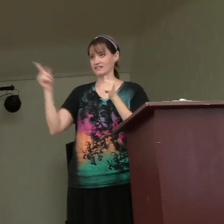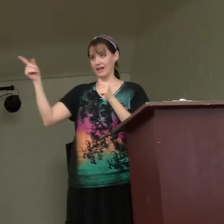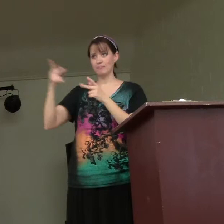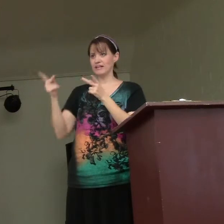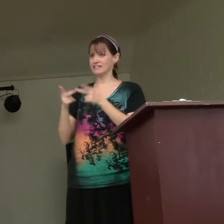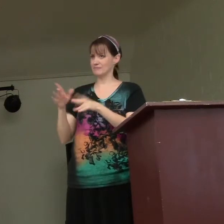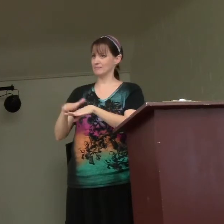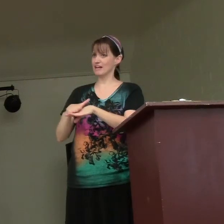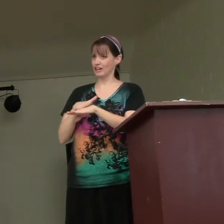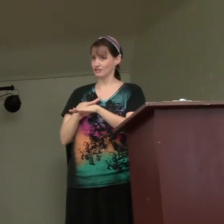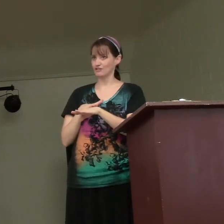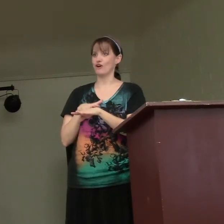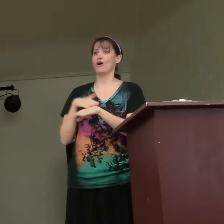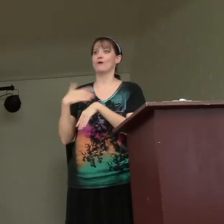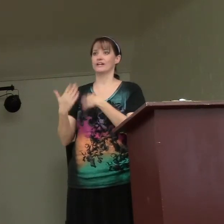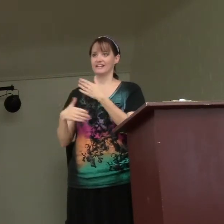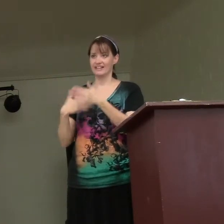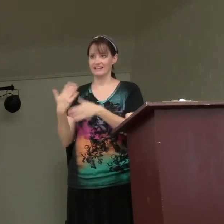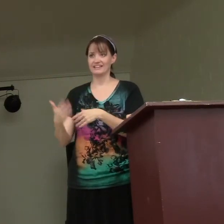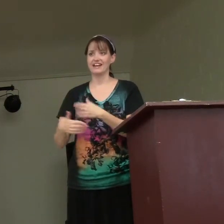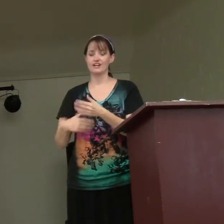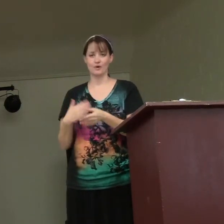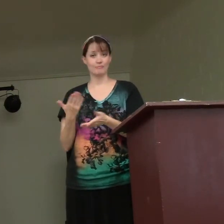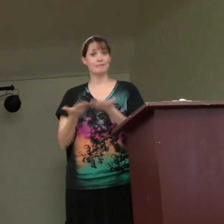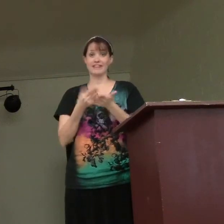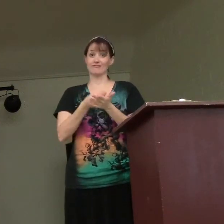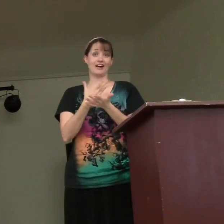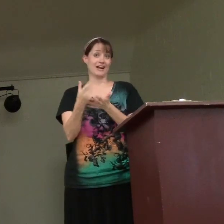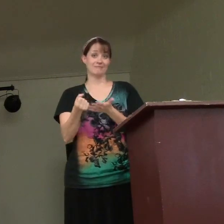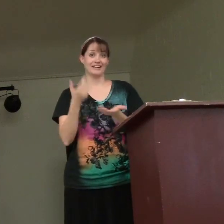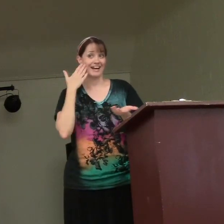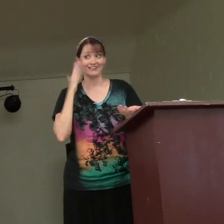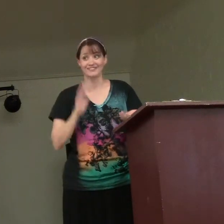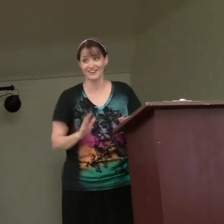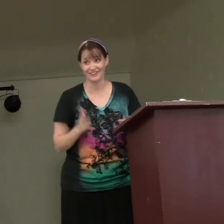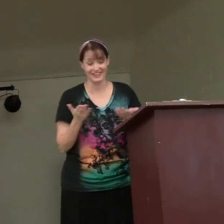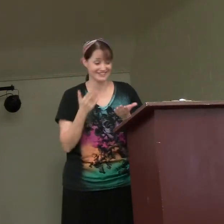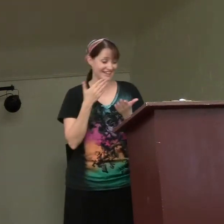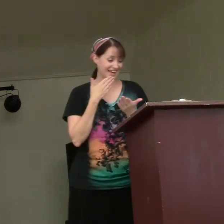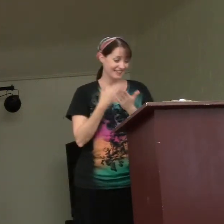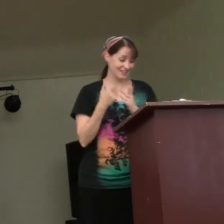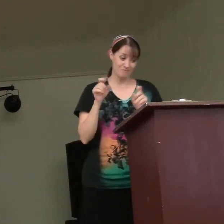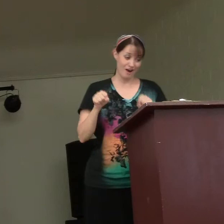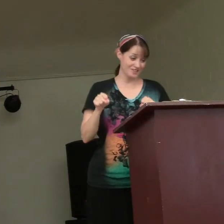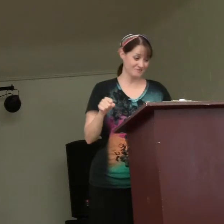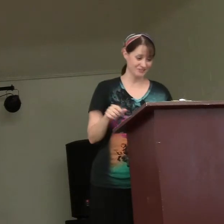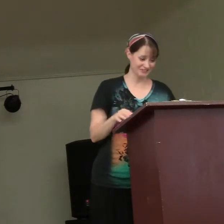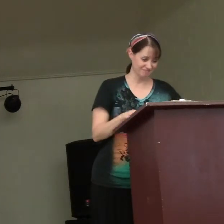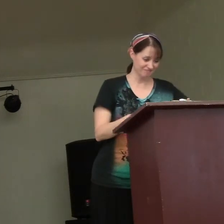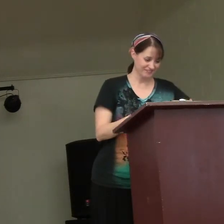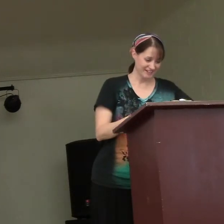and that place seems to be kind of slow in getting going. Maybe they've run out of money. I don't know. That's possible.